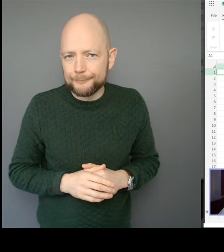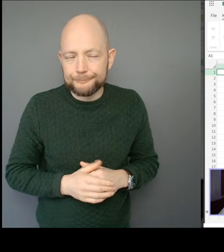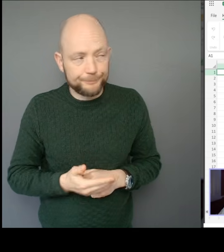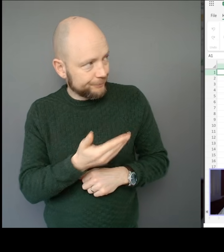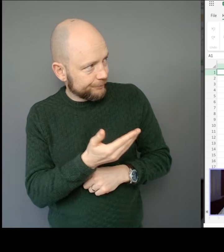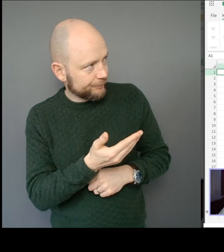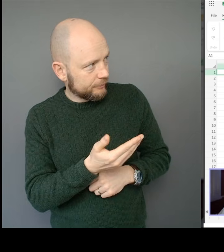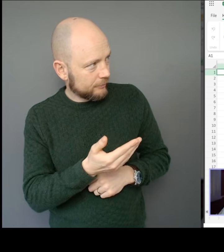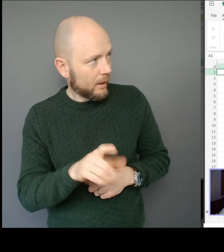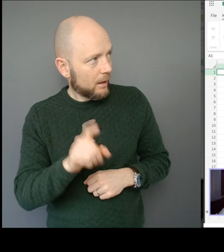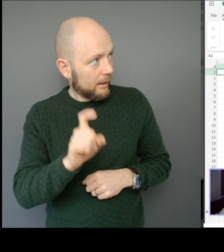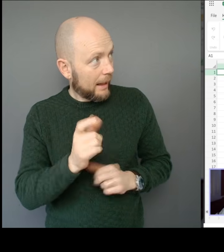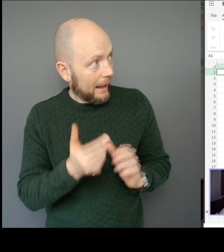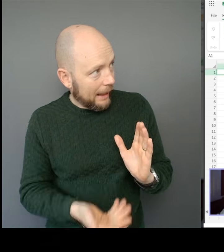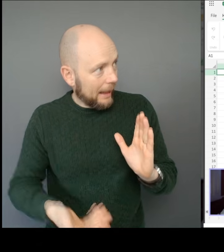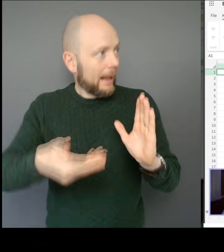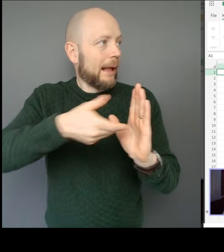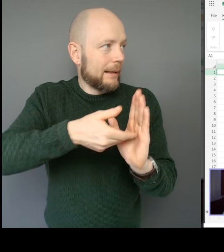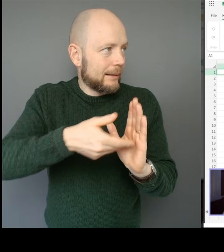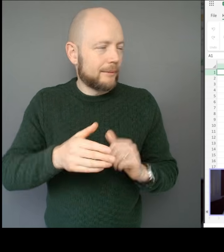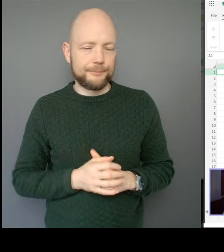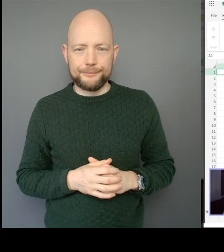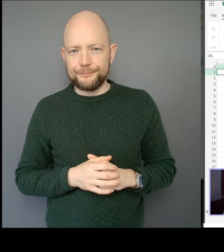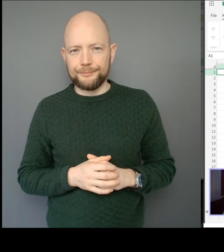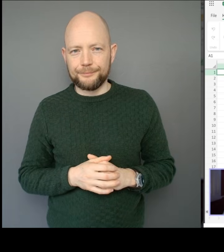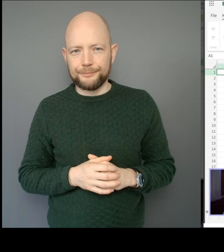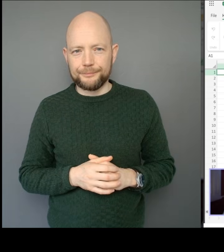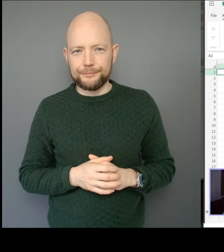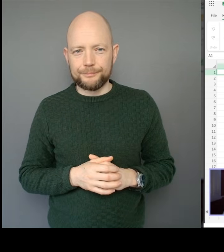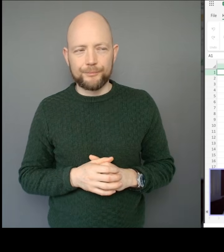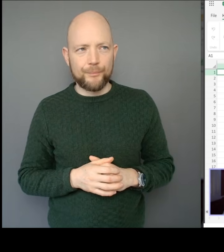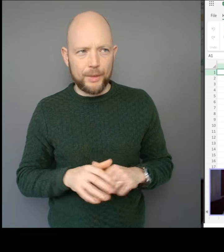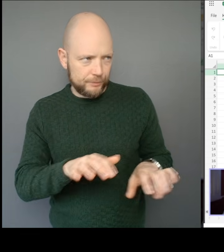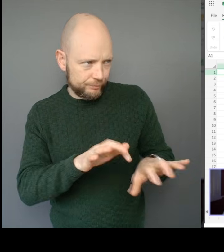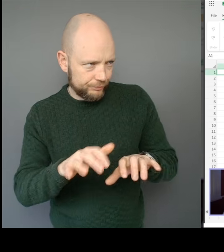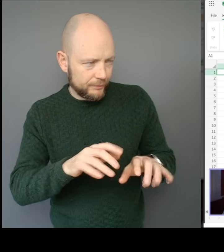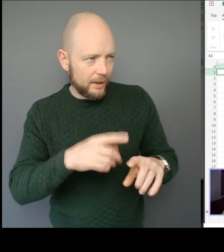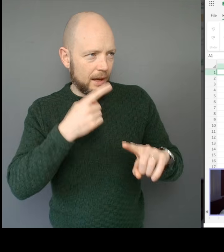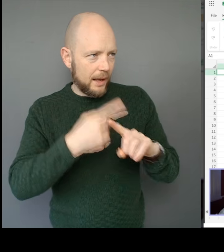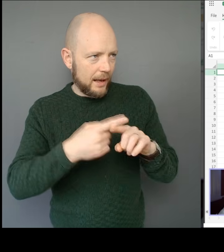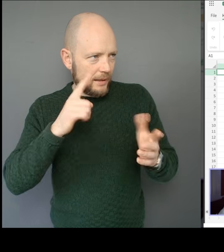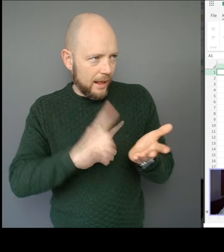in, and you have to type in Excel Labs.